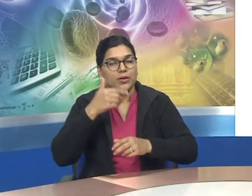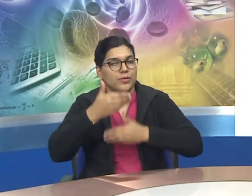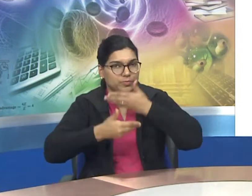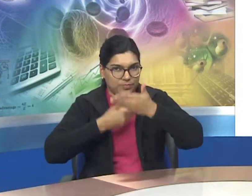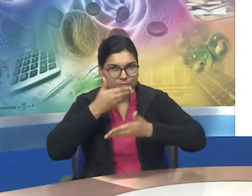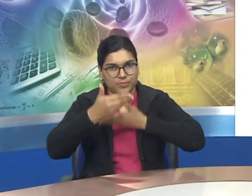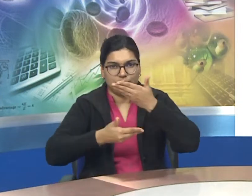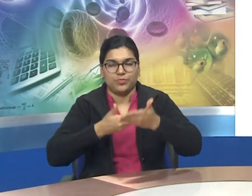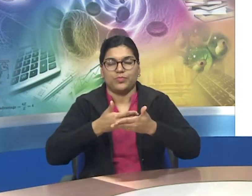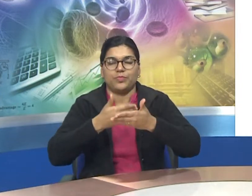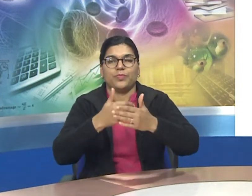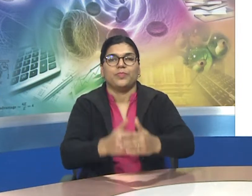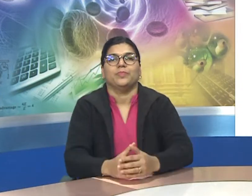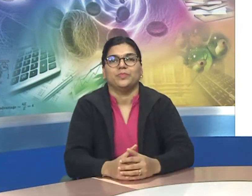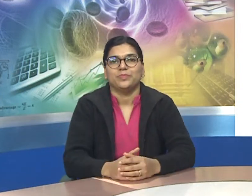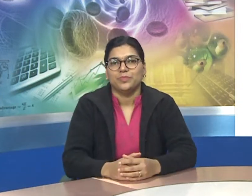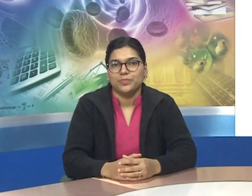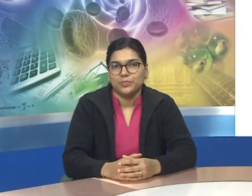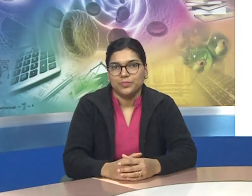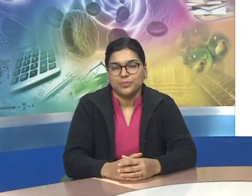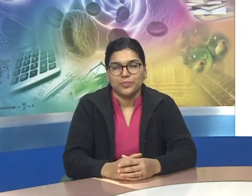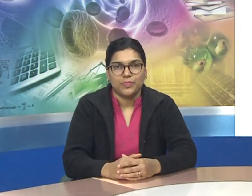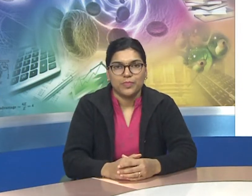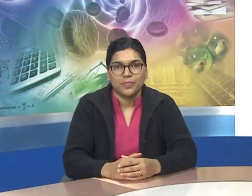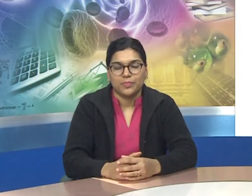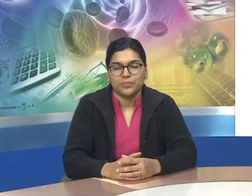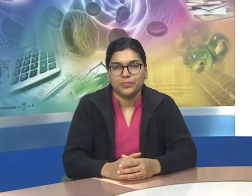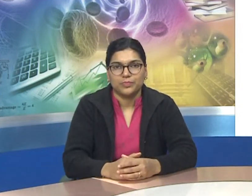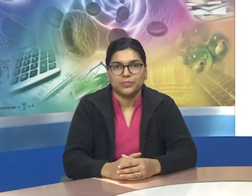First, let us understand some difficult words from the lesson.